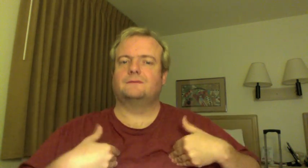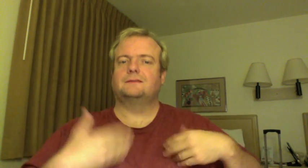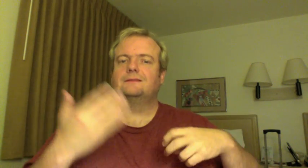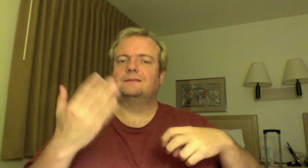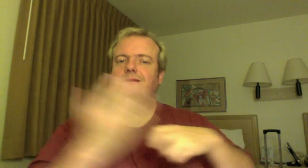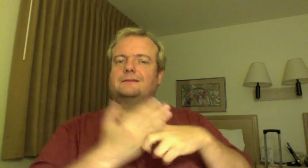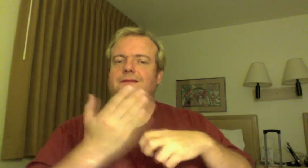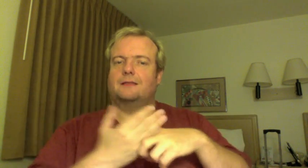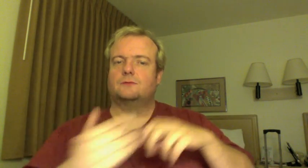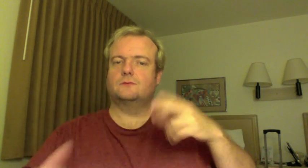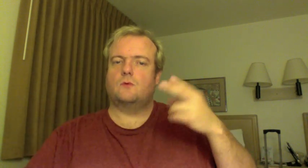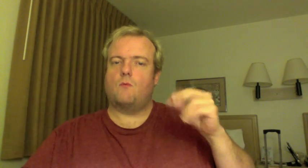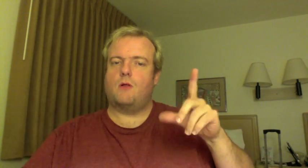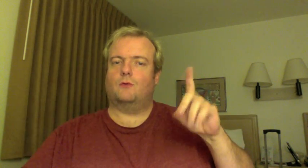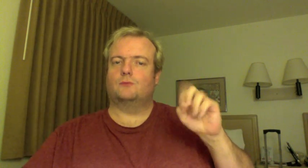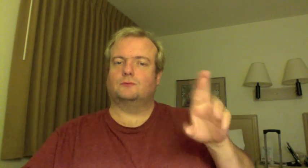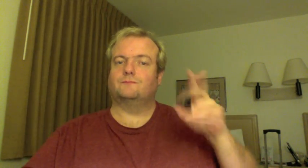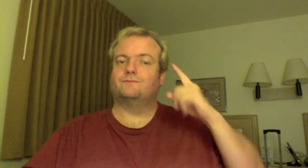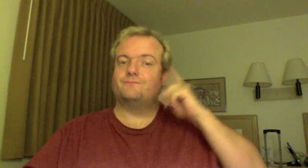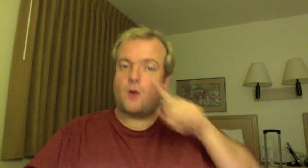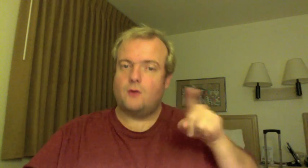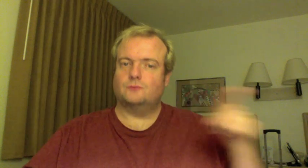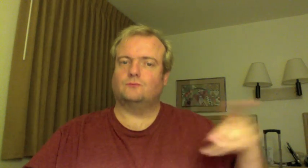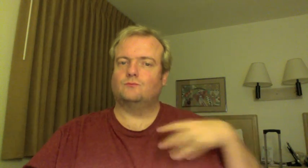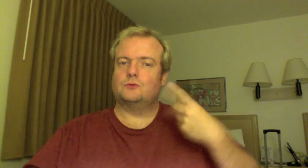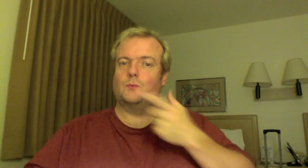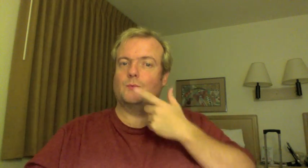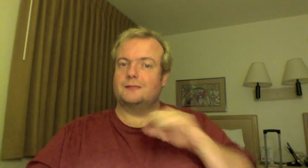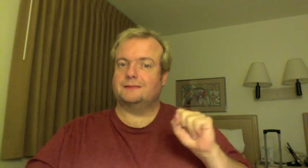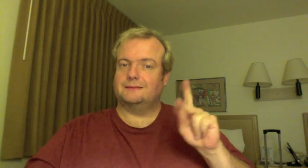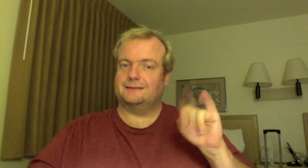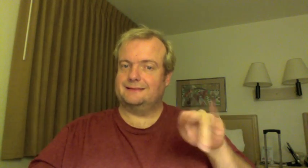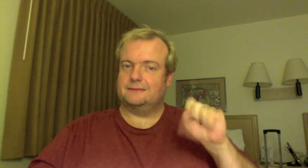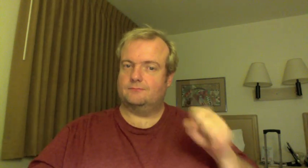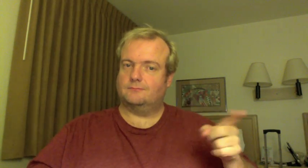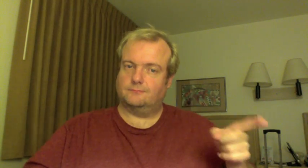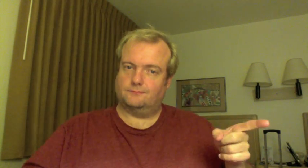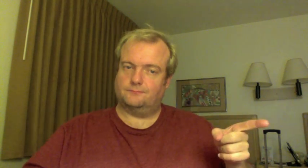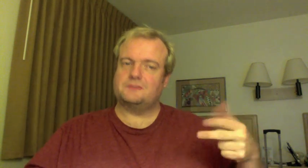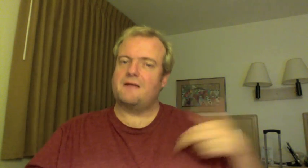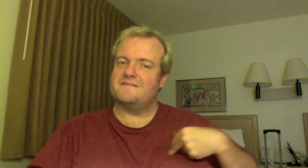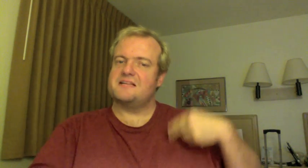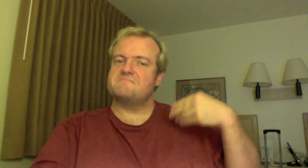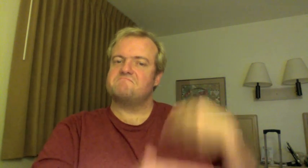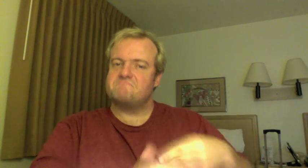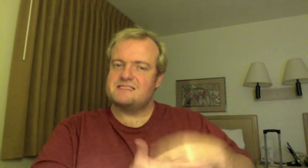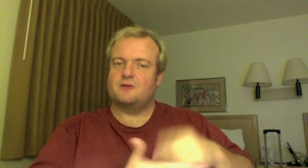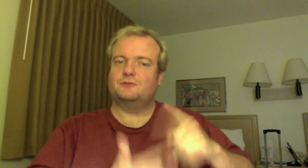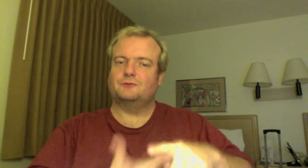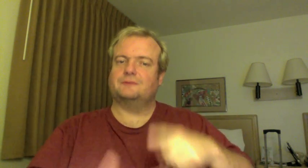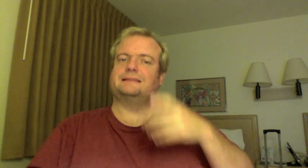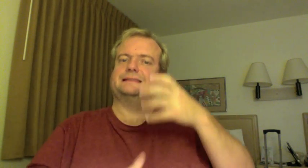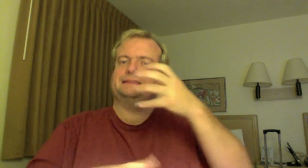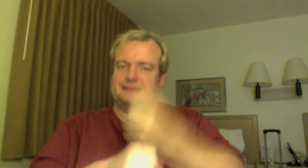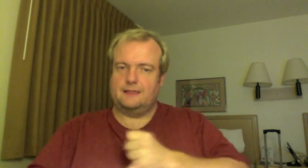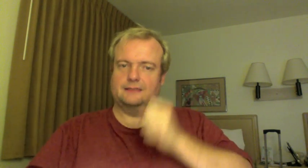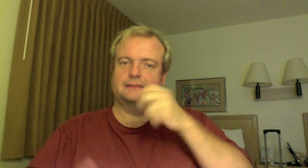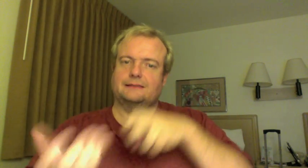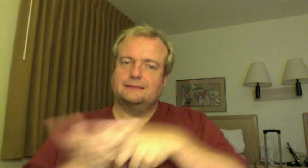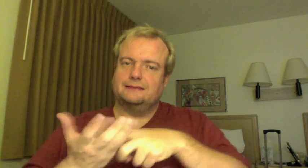call A Place for Mom. This is a free service, and you can trust them to help you. If you're struggling to find reliable senior living information for